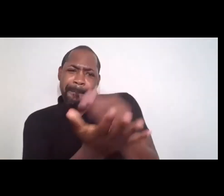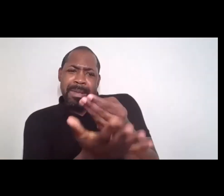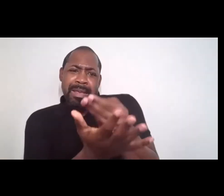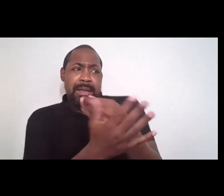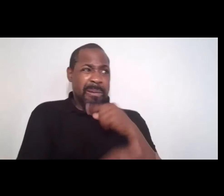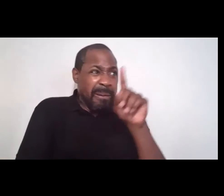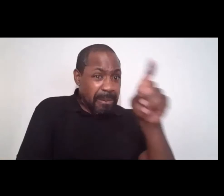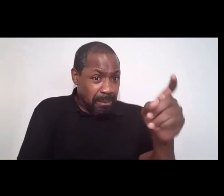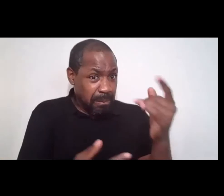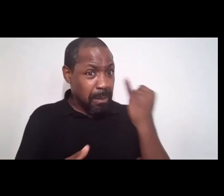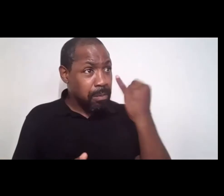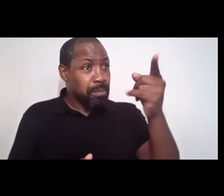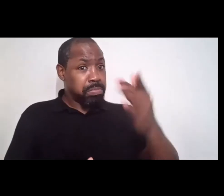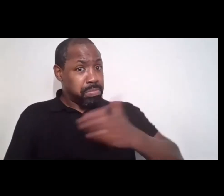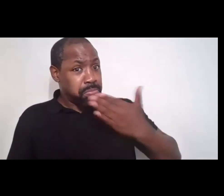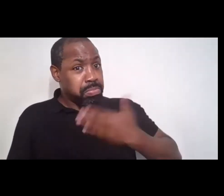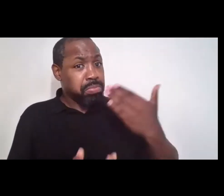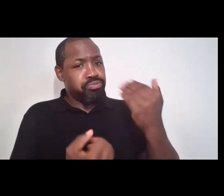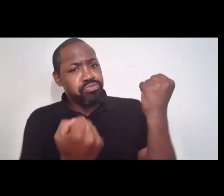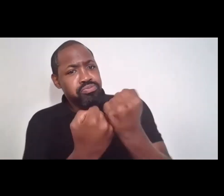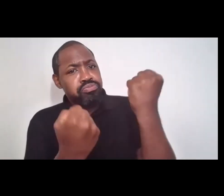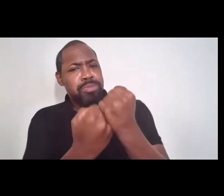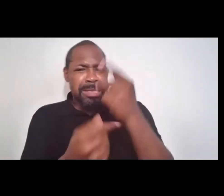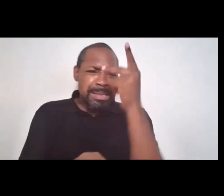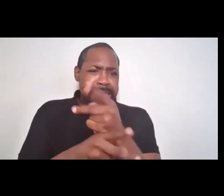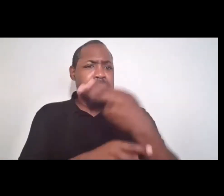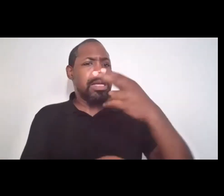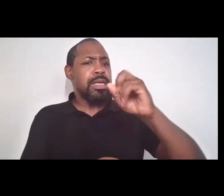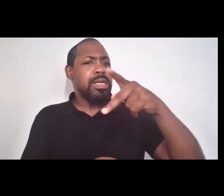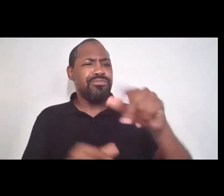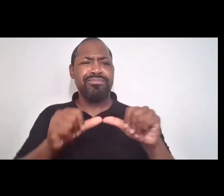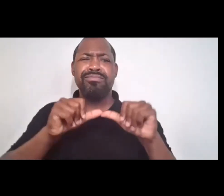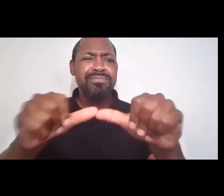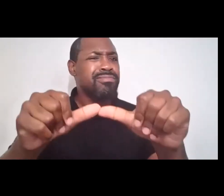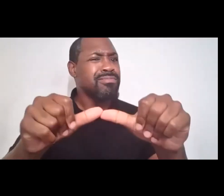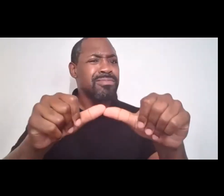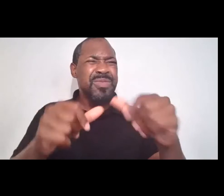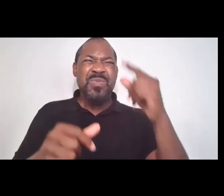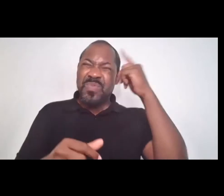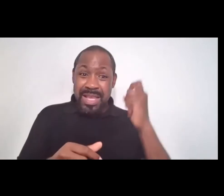And having other individuals be involved in terms of perhaps garnishing more funds from other corporations or